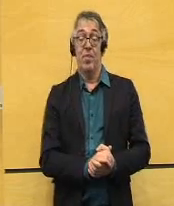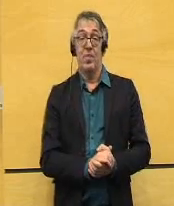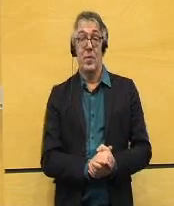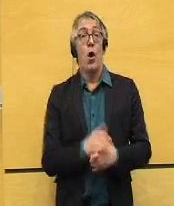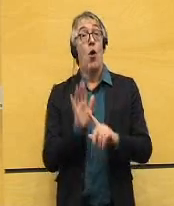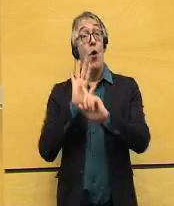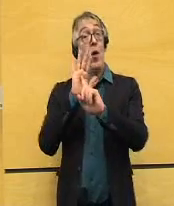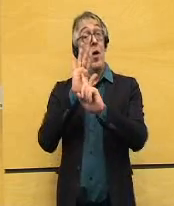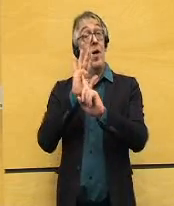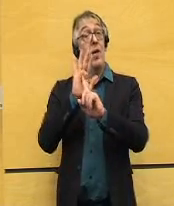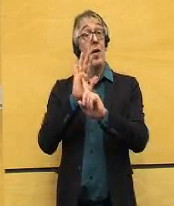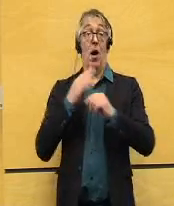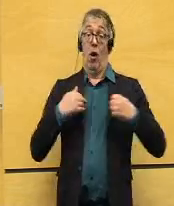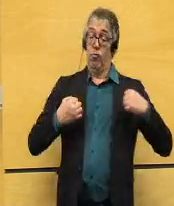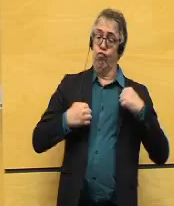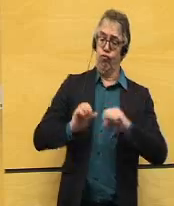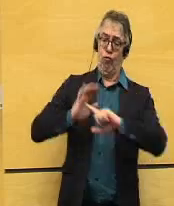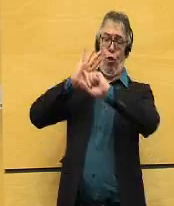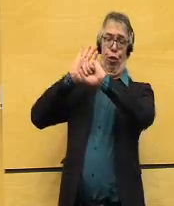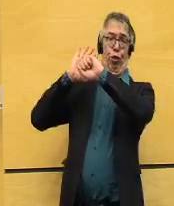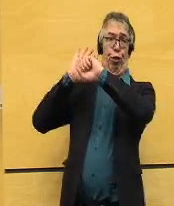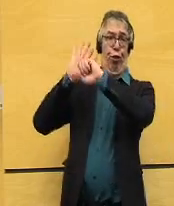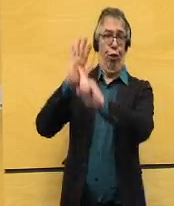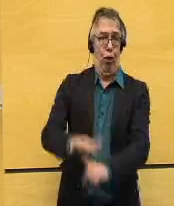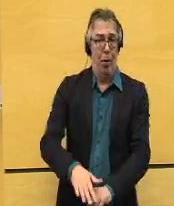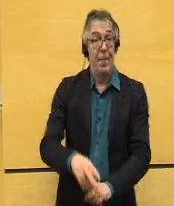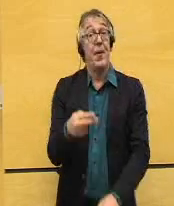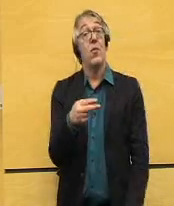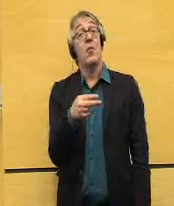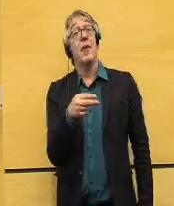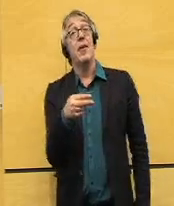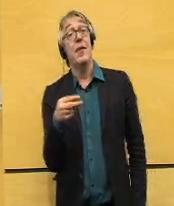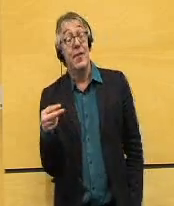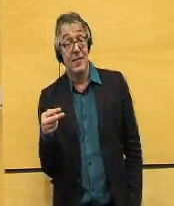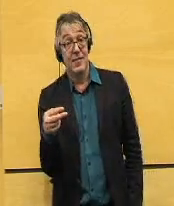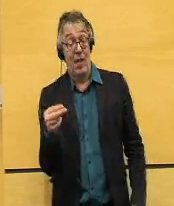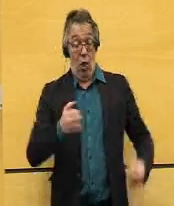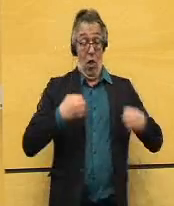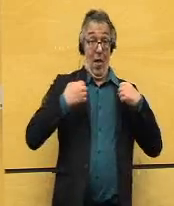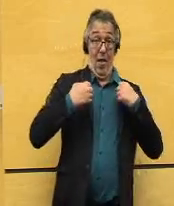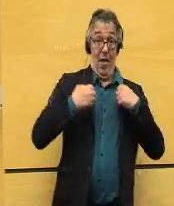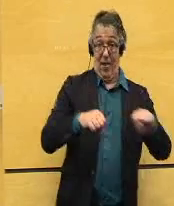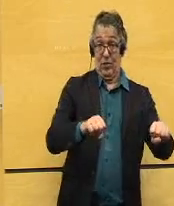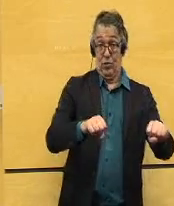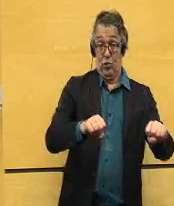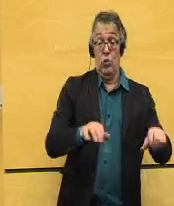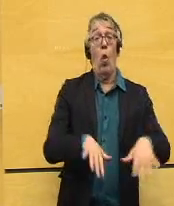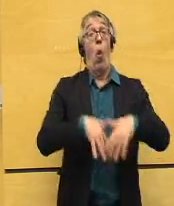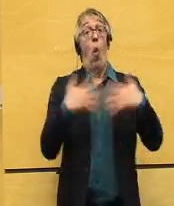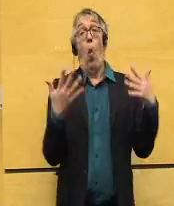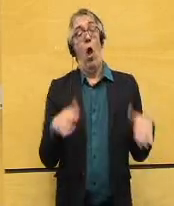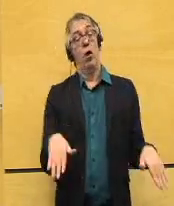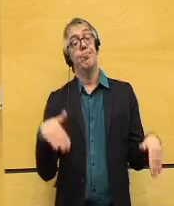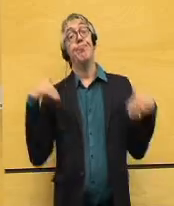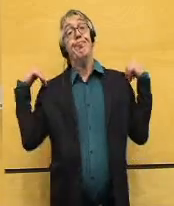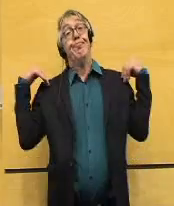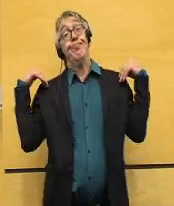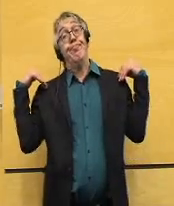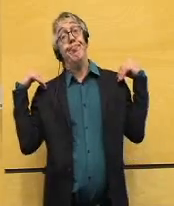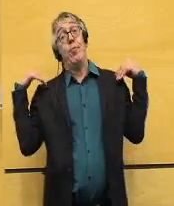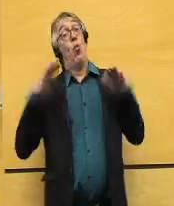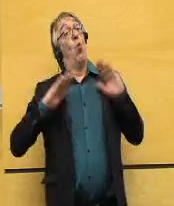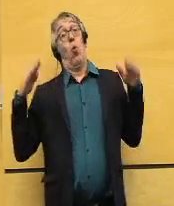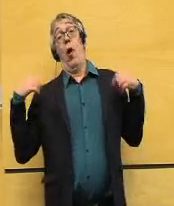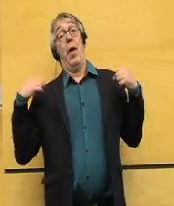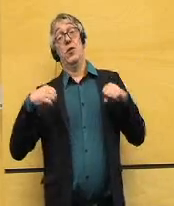discriminatory actions include actions or omission of any action that result in the loss